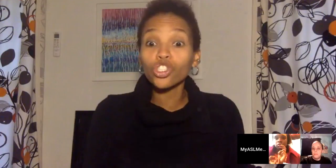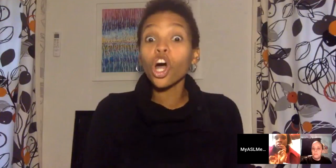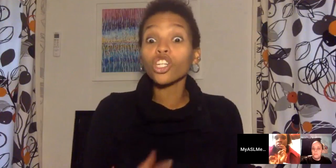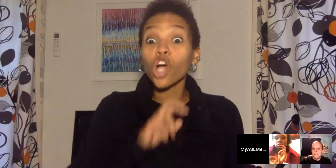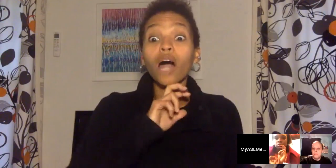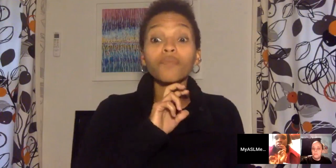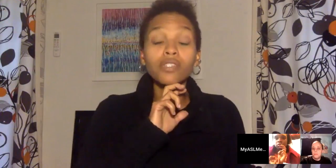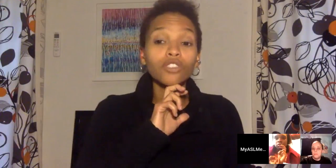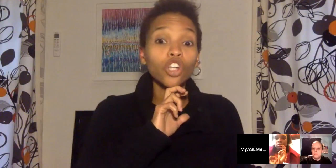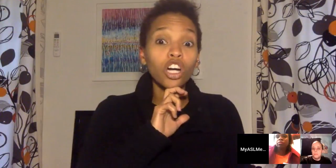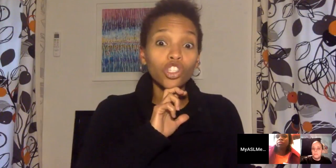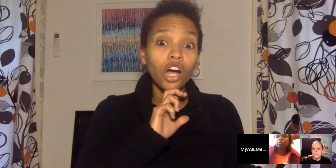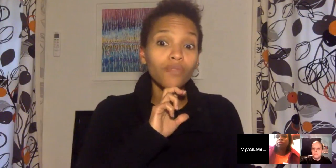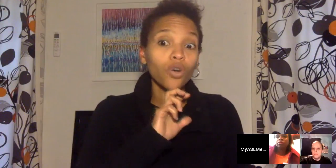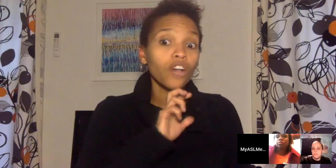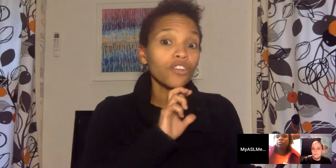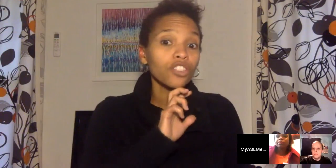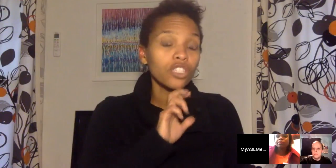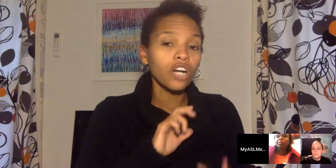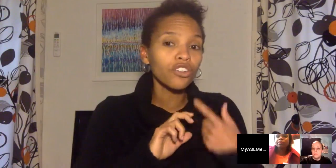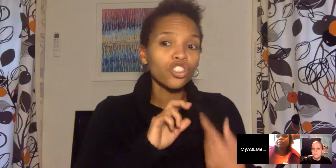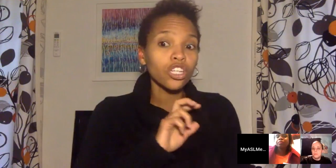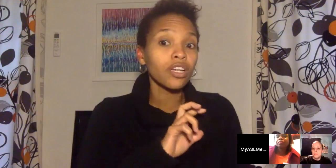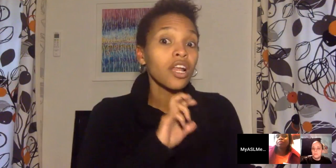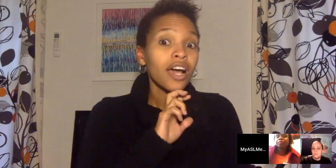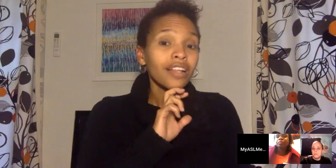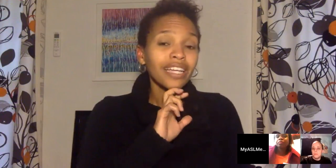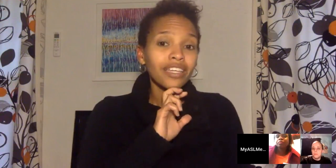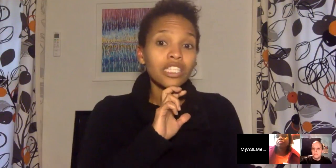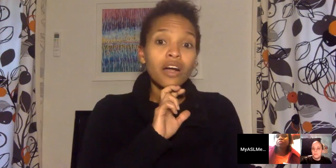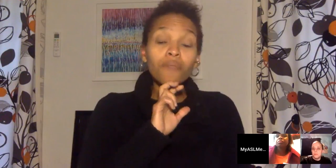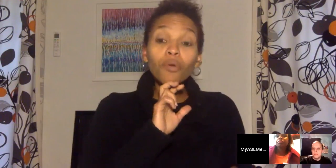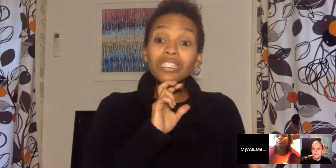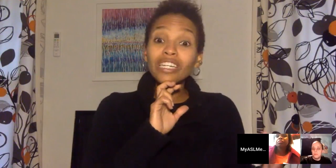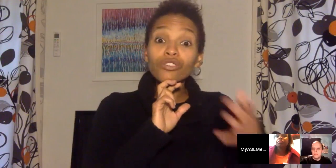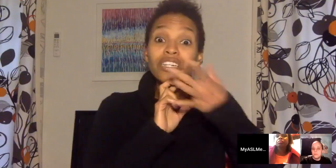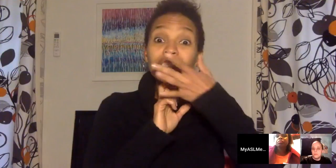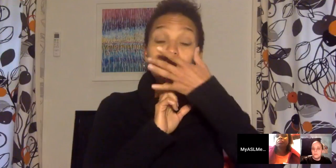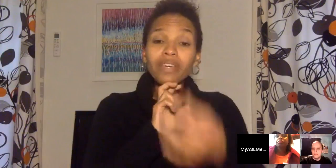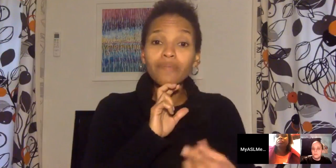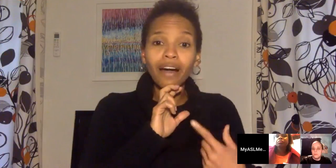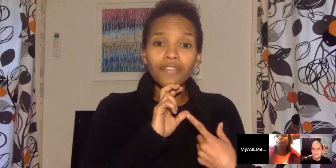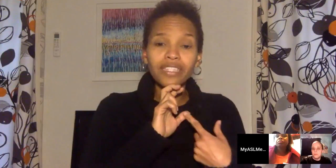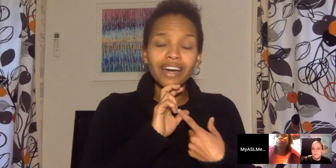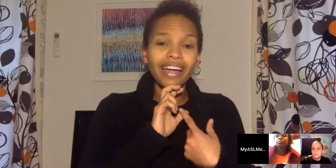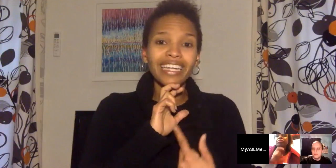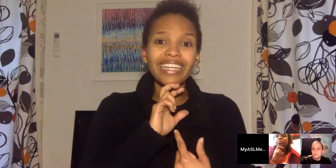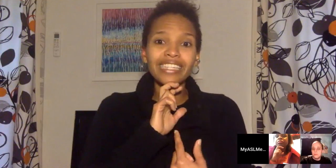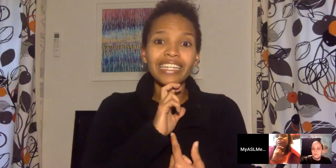jaw dropped. So under the chin, like this. But what's interesting to me about this sign is it's